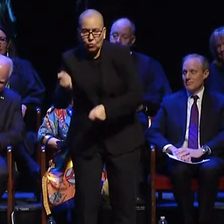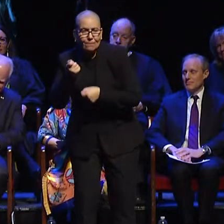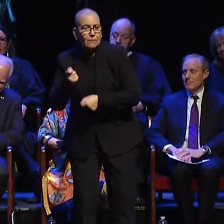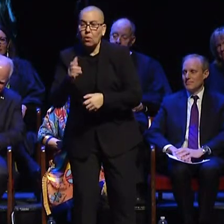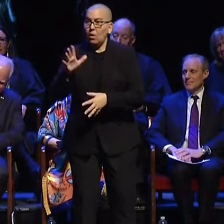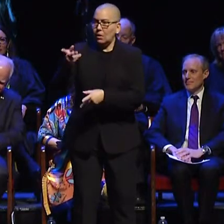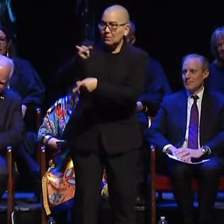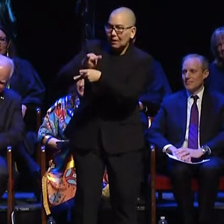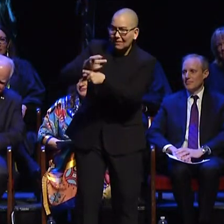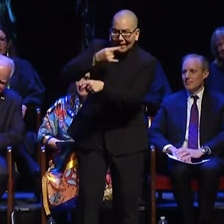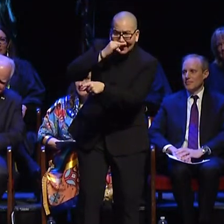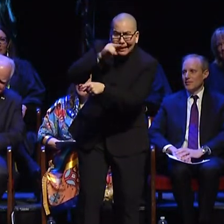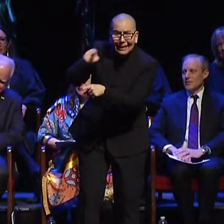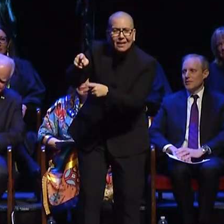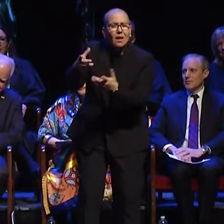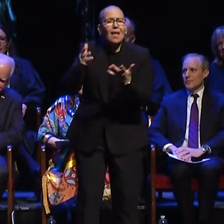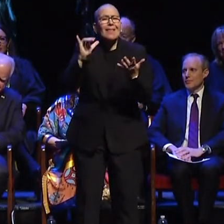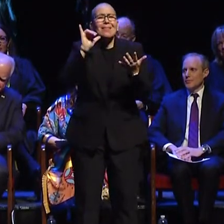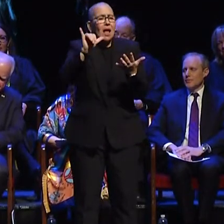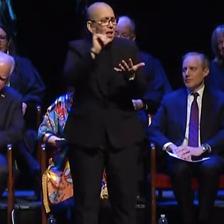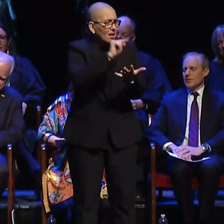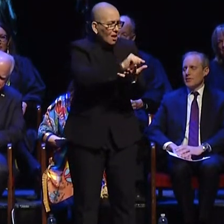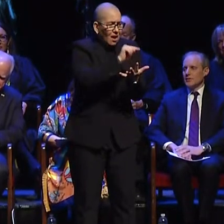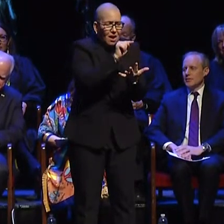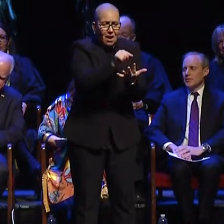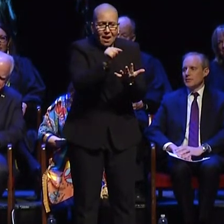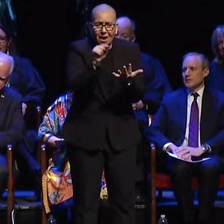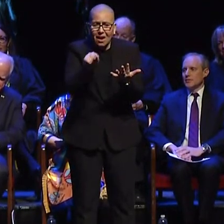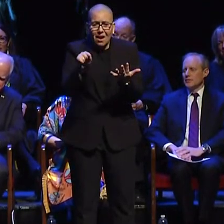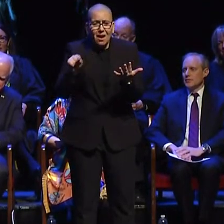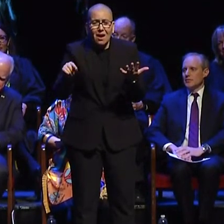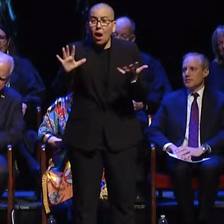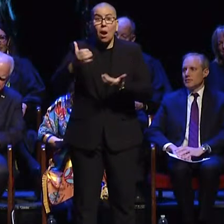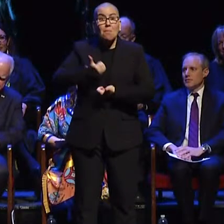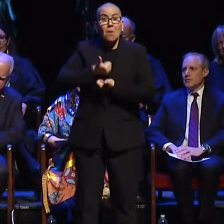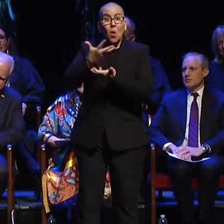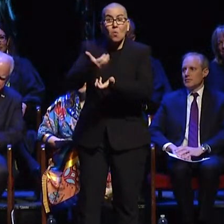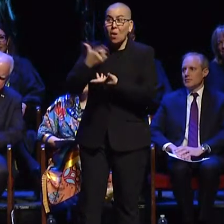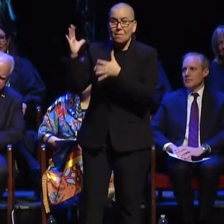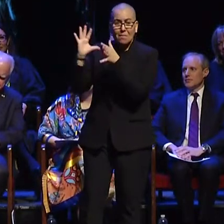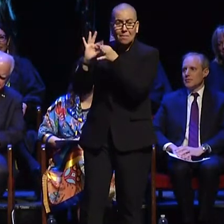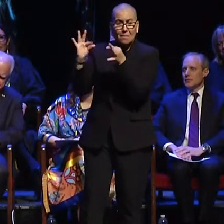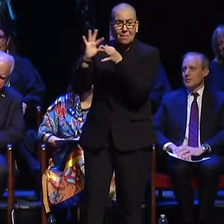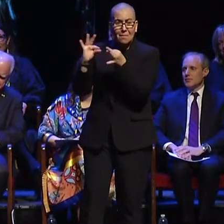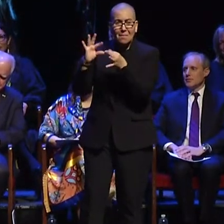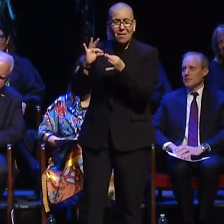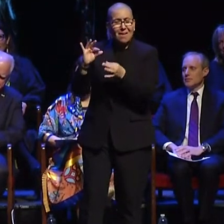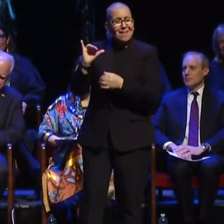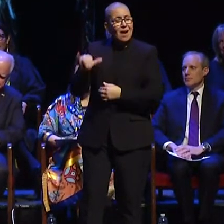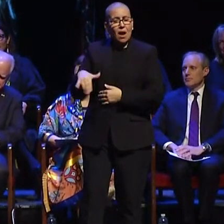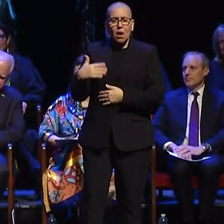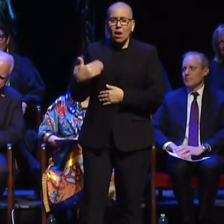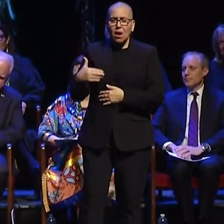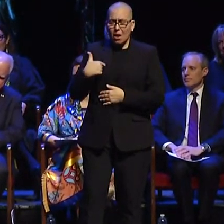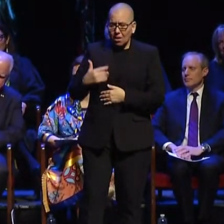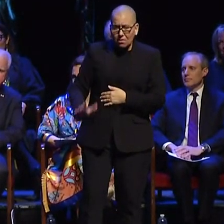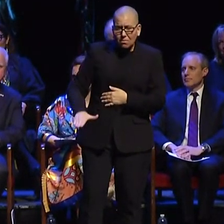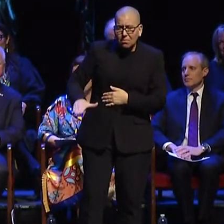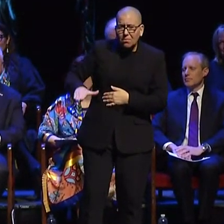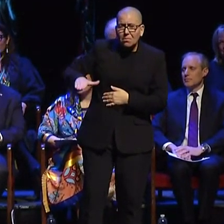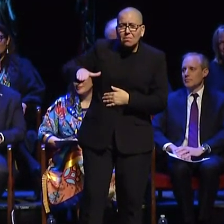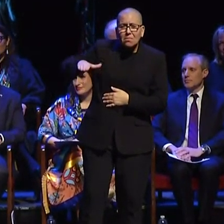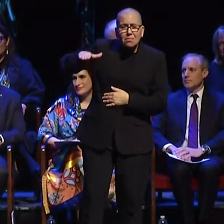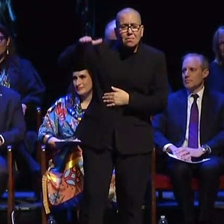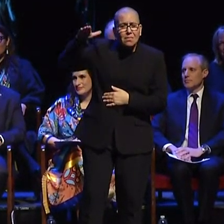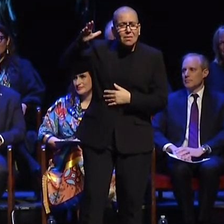And the poetry in my work, I think, was summed up when I was a kid. I mean, there was just nothing more poetic when I was growing up than being able to fly down the big hill in